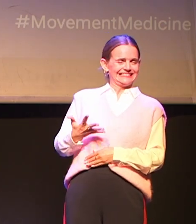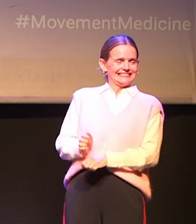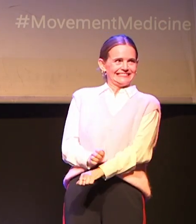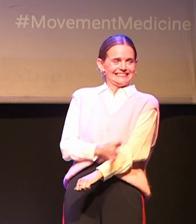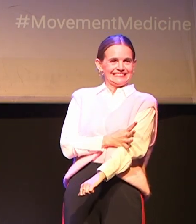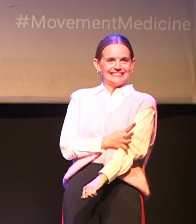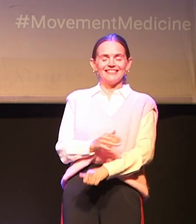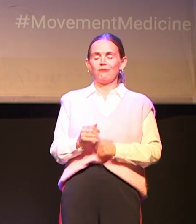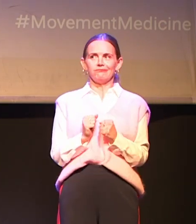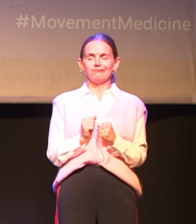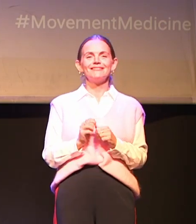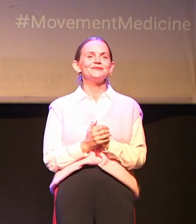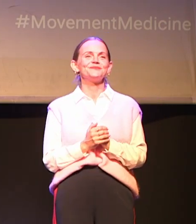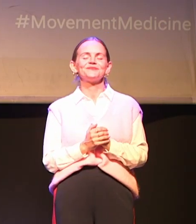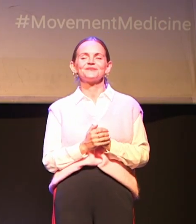That one's really hard for me.